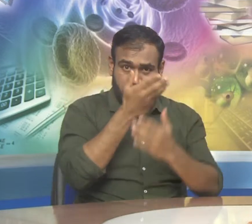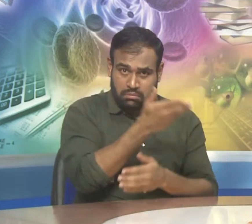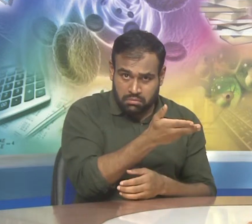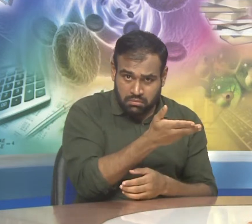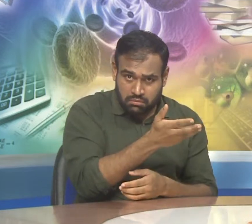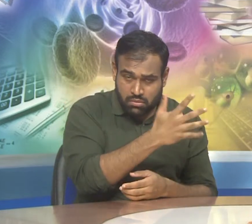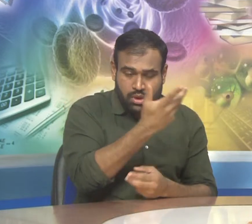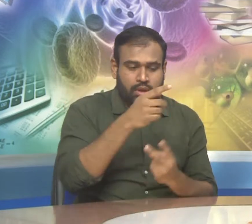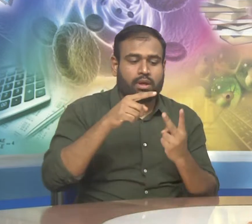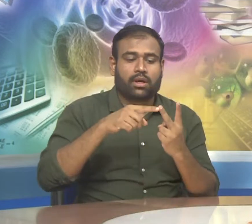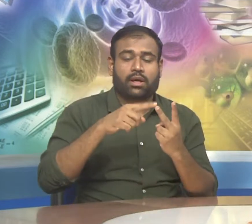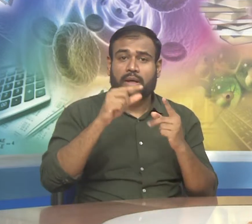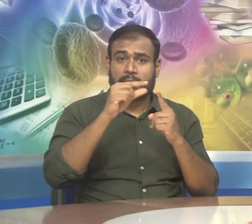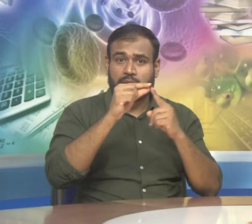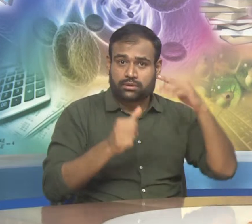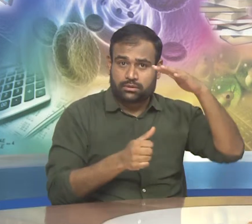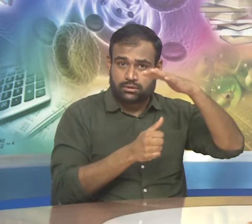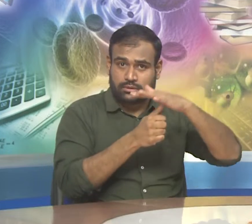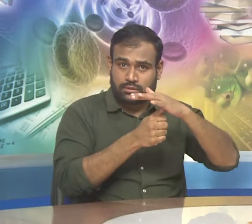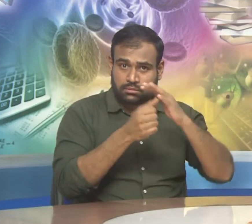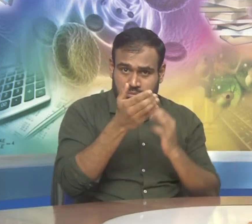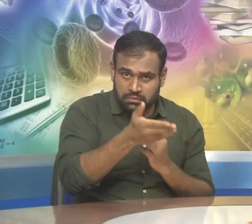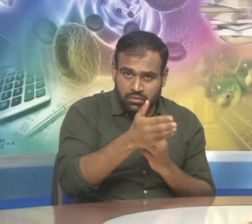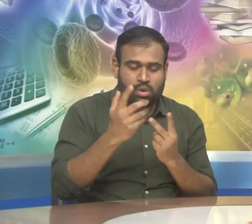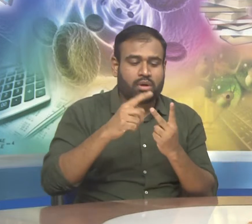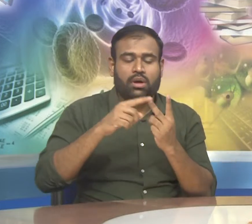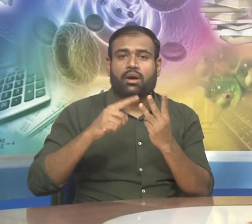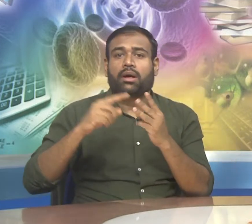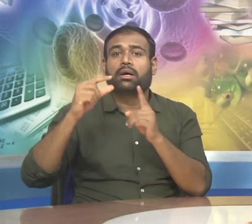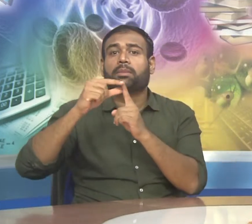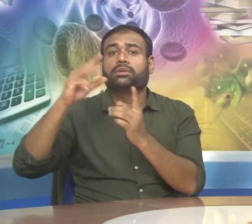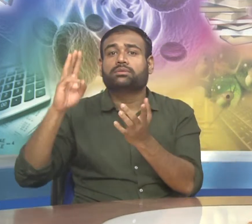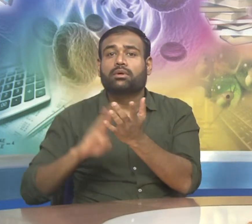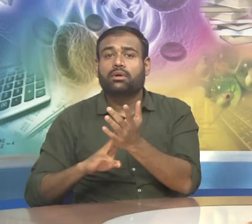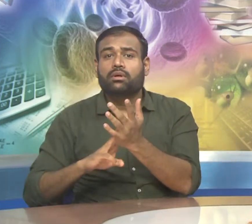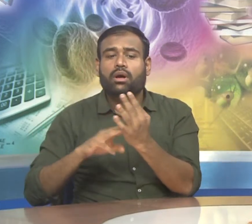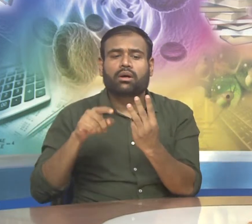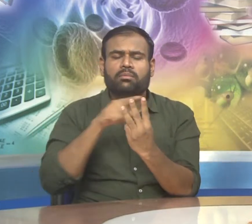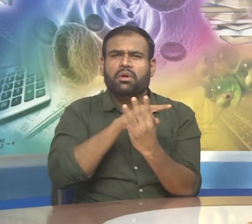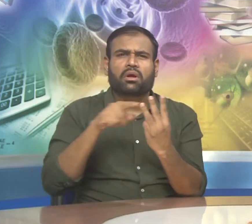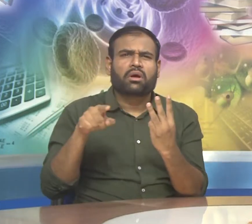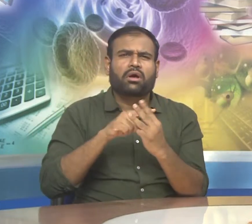Option is Governor, President, Prime Minister,